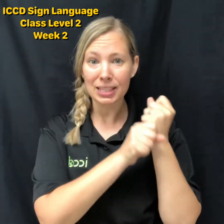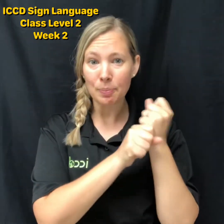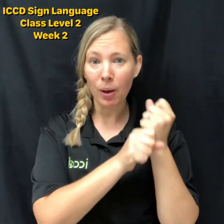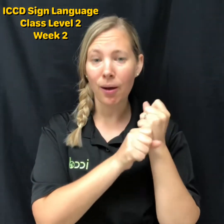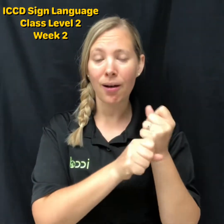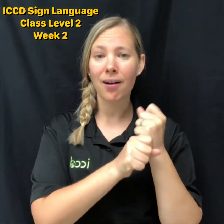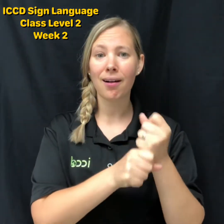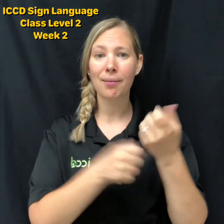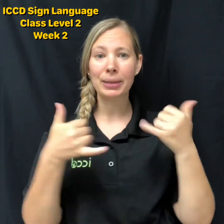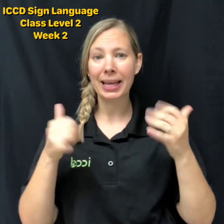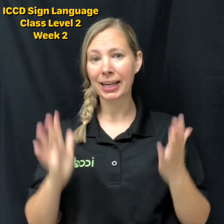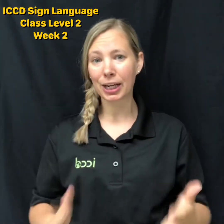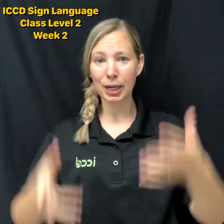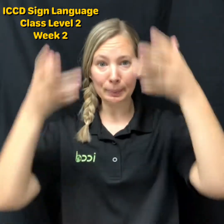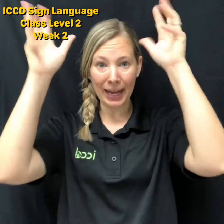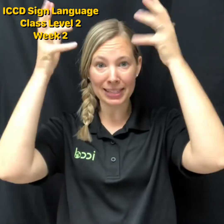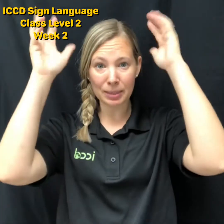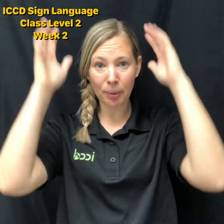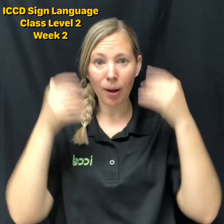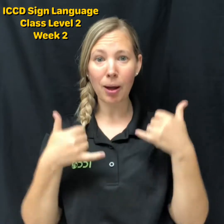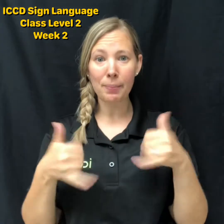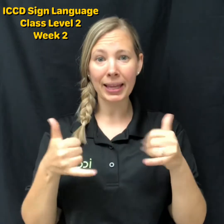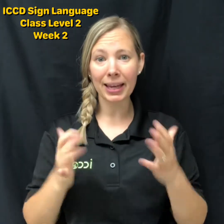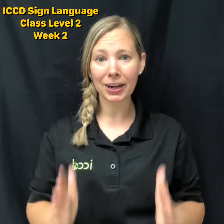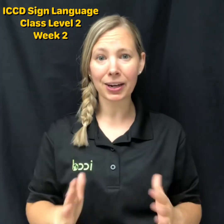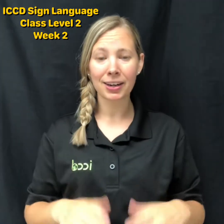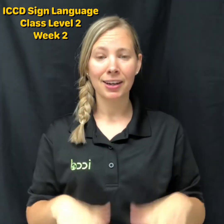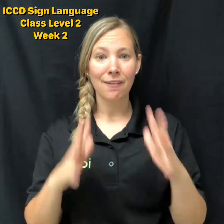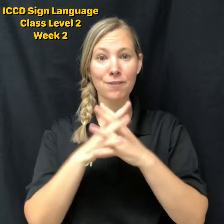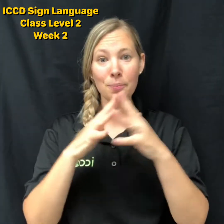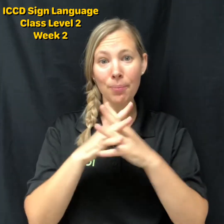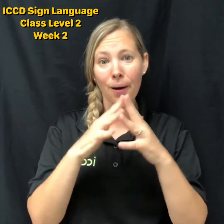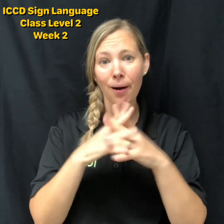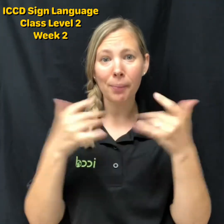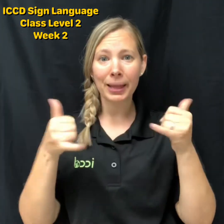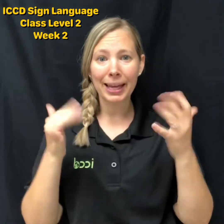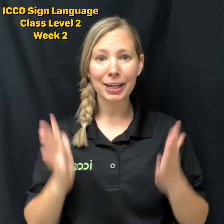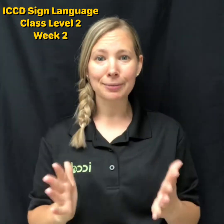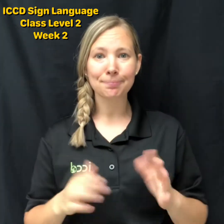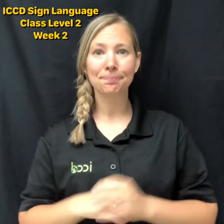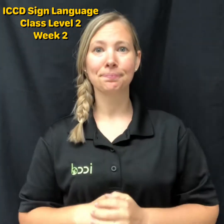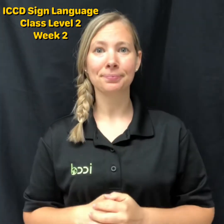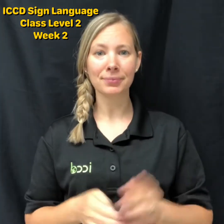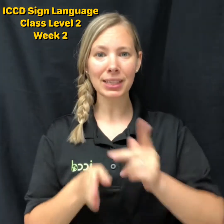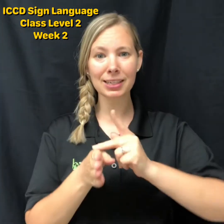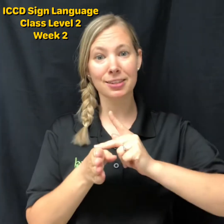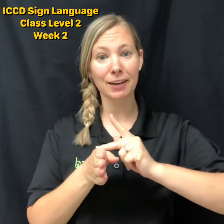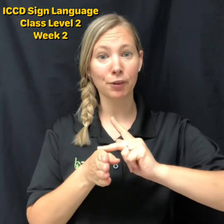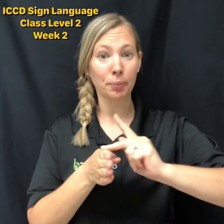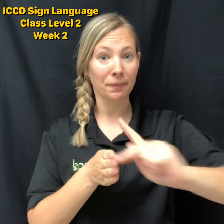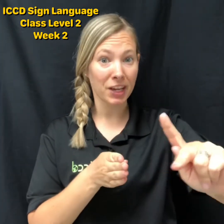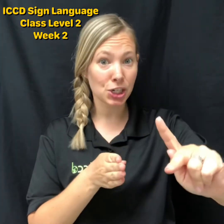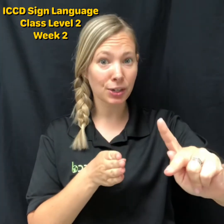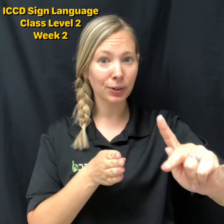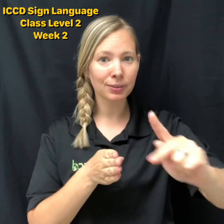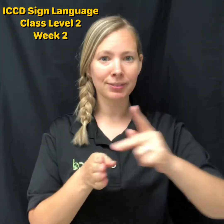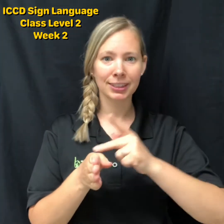Baseball player, basketball player, football player. sign for professional,